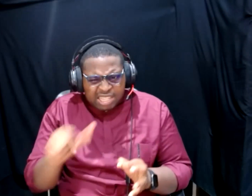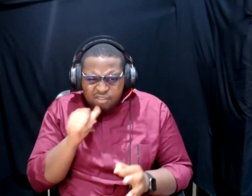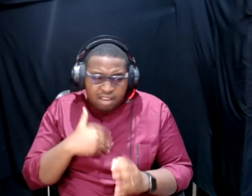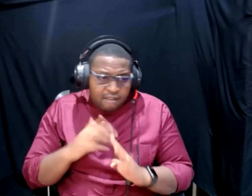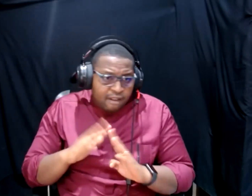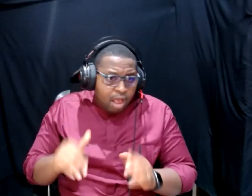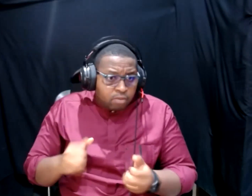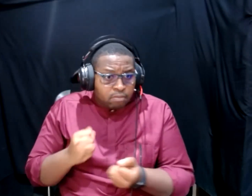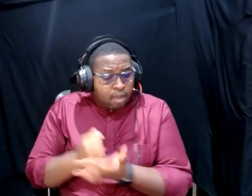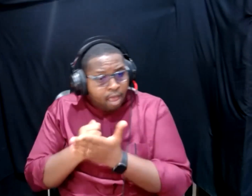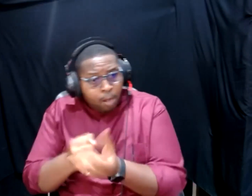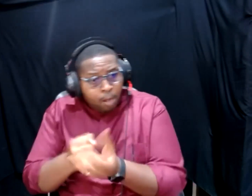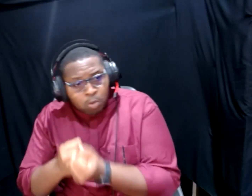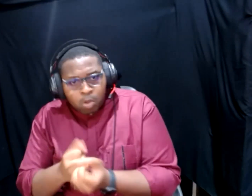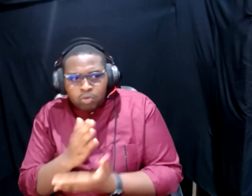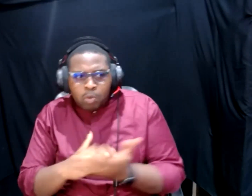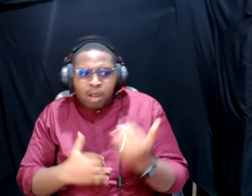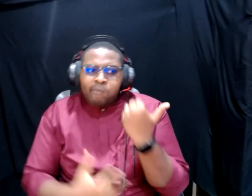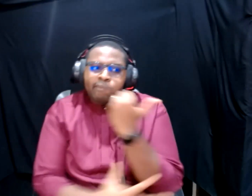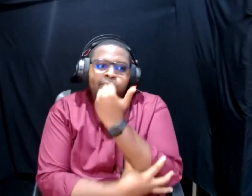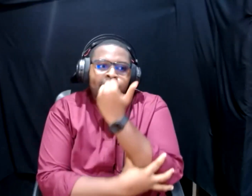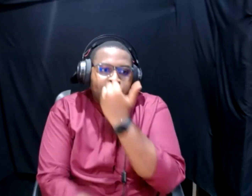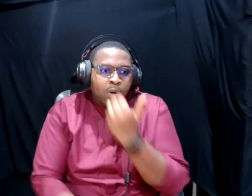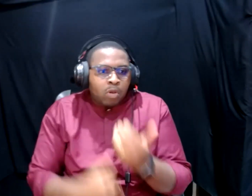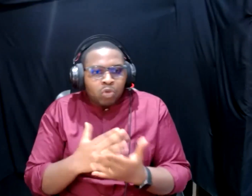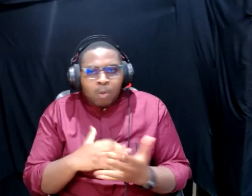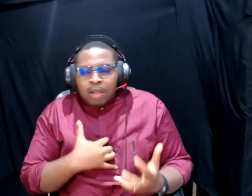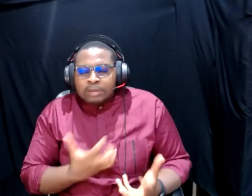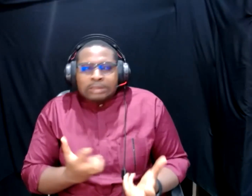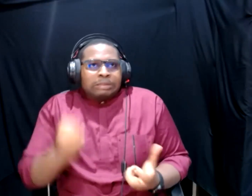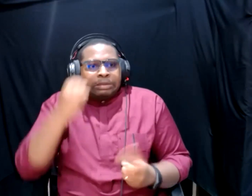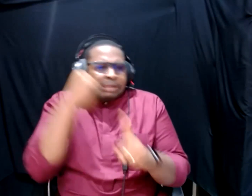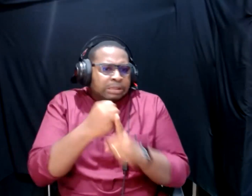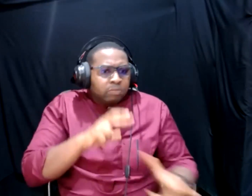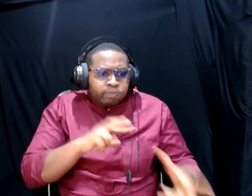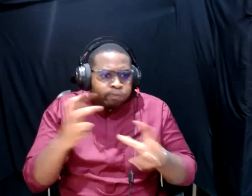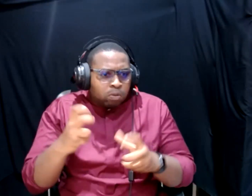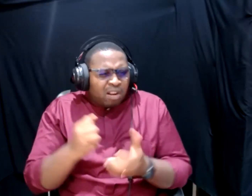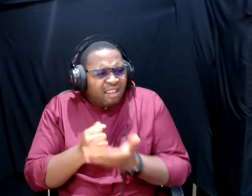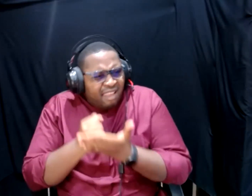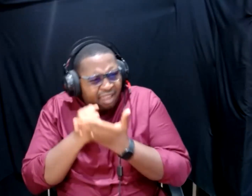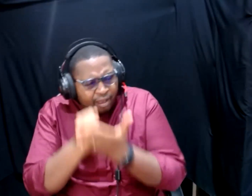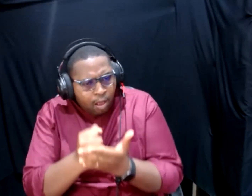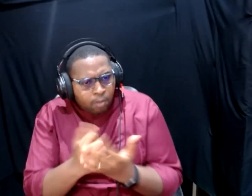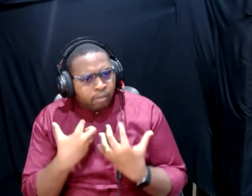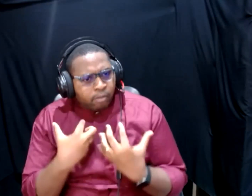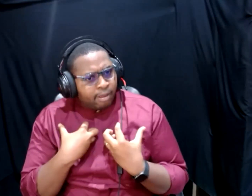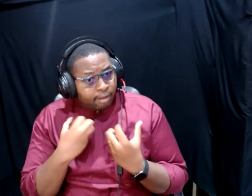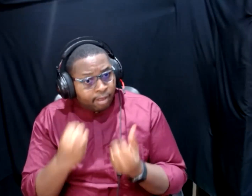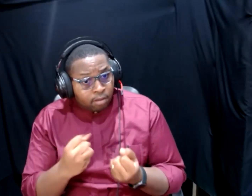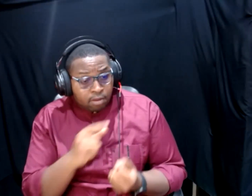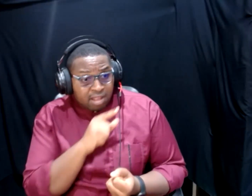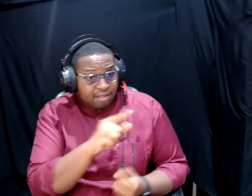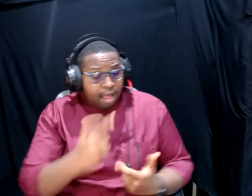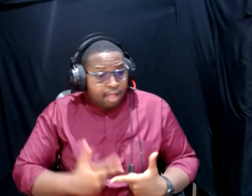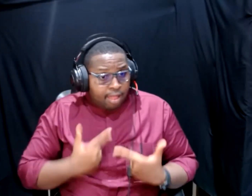impacts of intergenerational poverty, life trauma, and adverse childhood experiences so that we can truly enhance people's well-being and lives